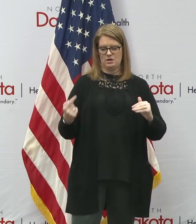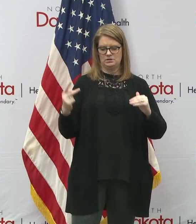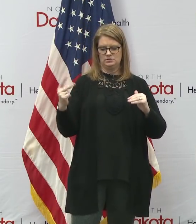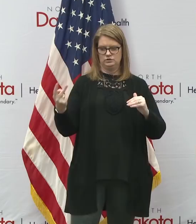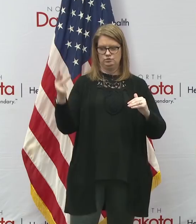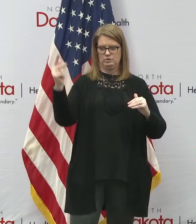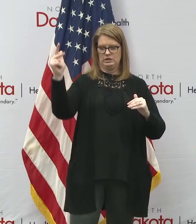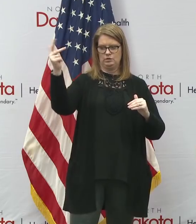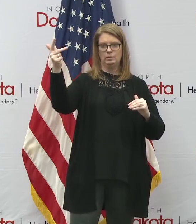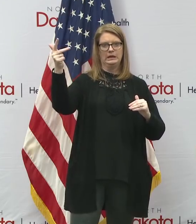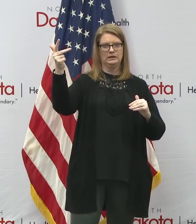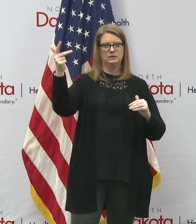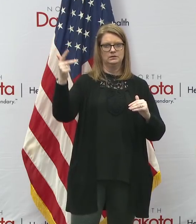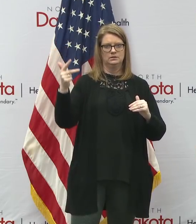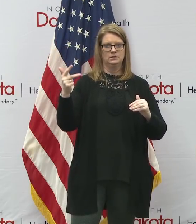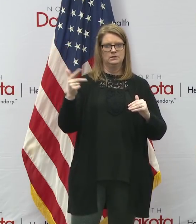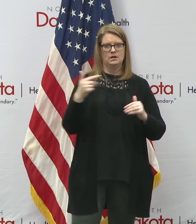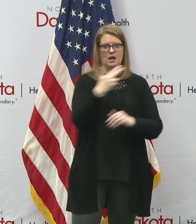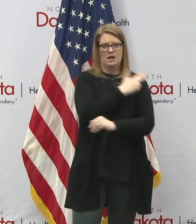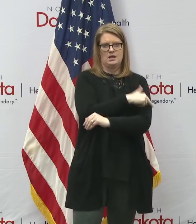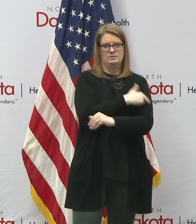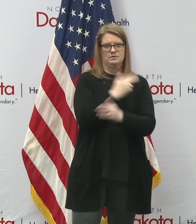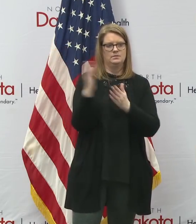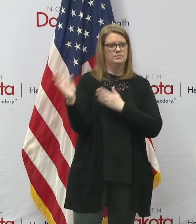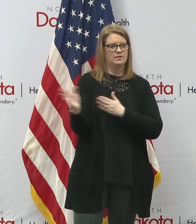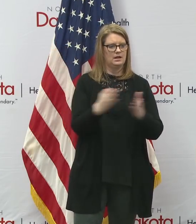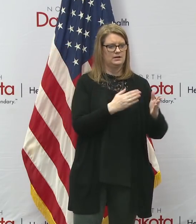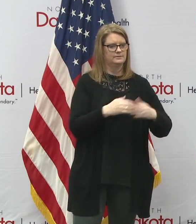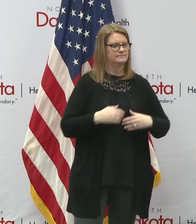3 hospital planning. General Dohrmann.